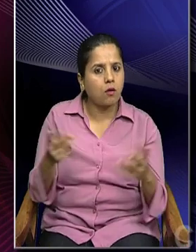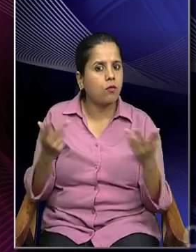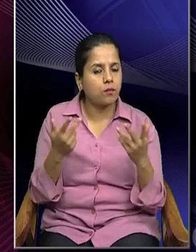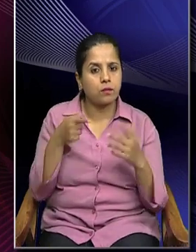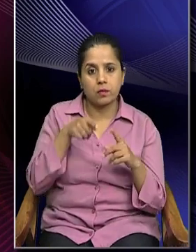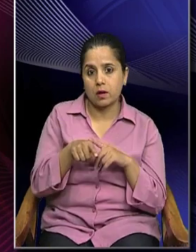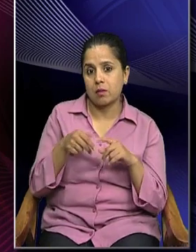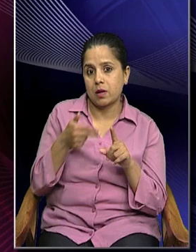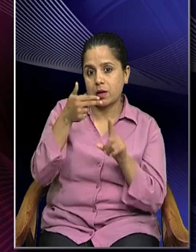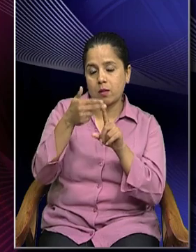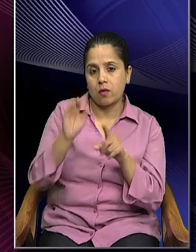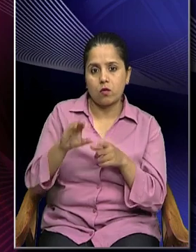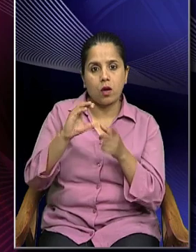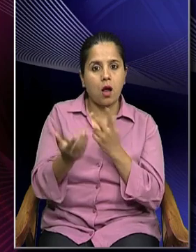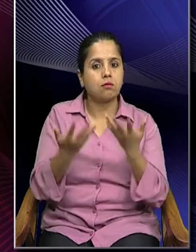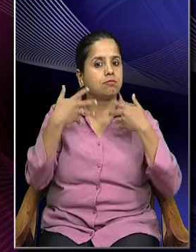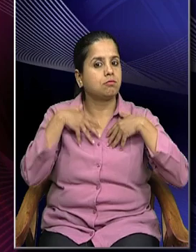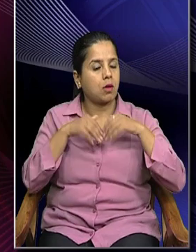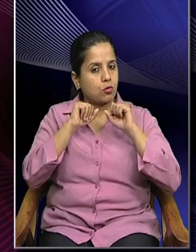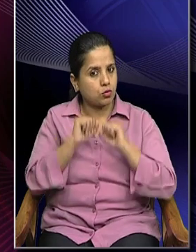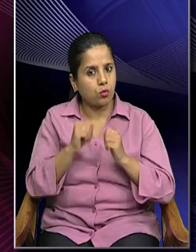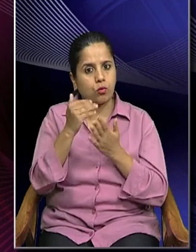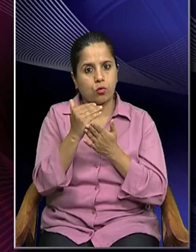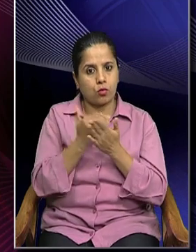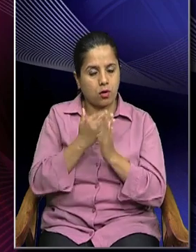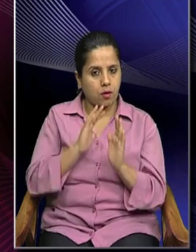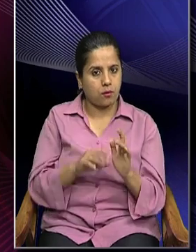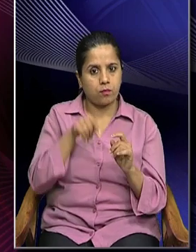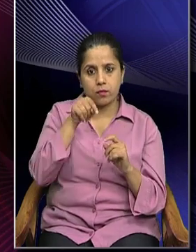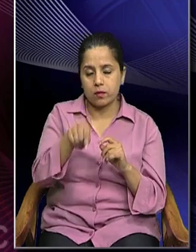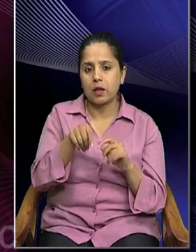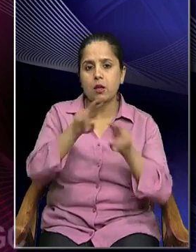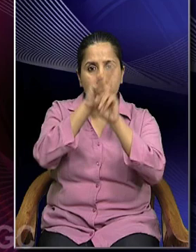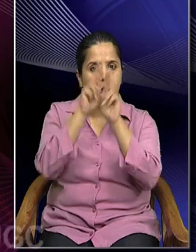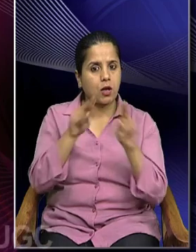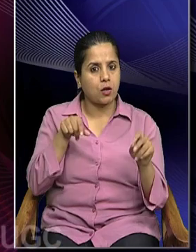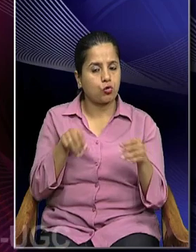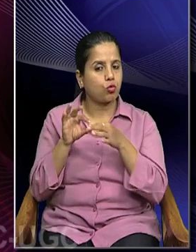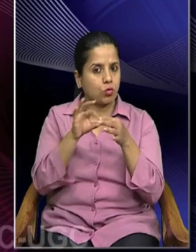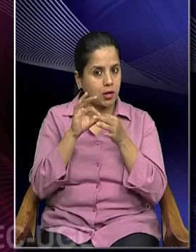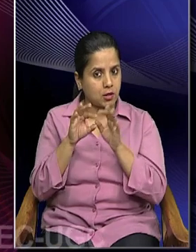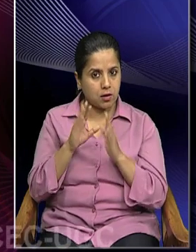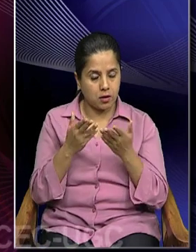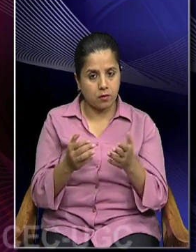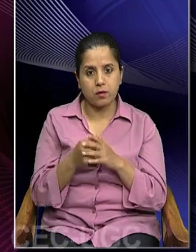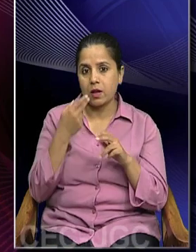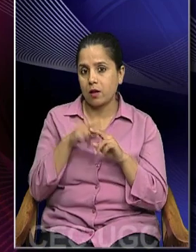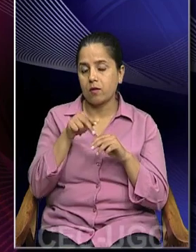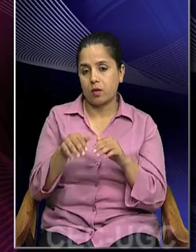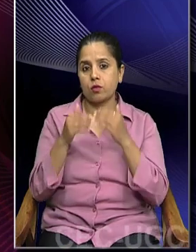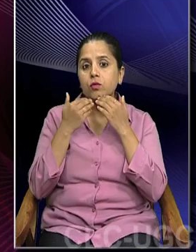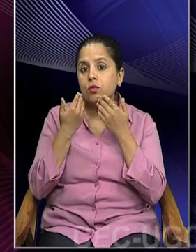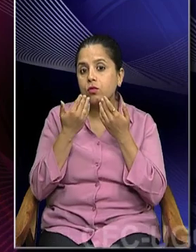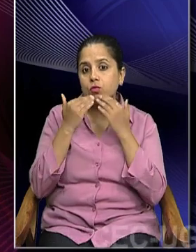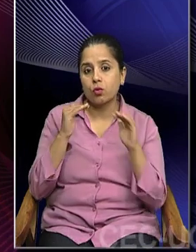call it as cultural immersion programs in case of international relations. The student engage in